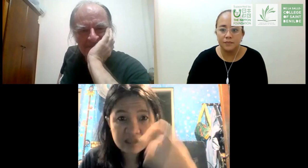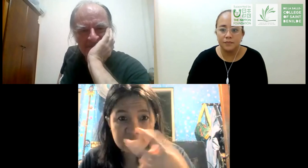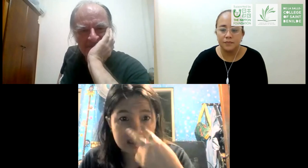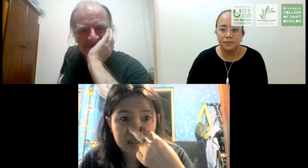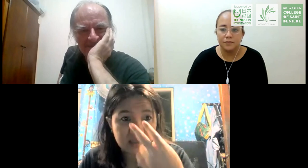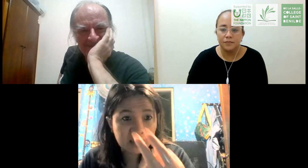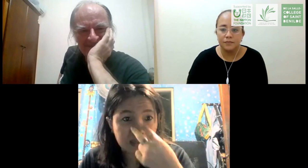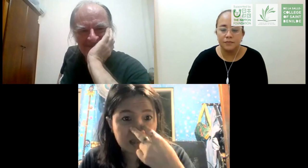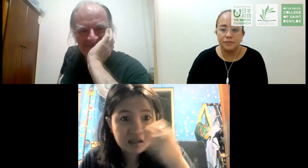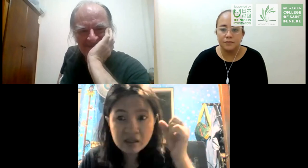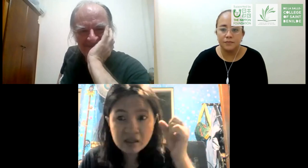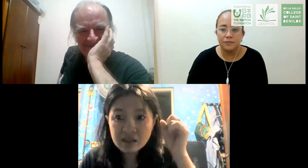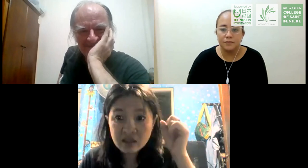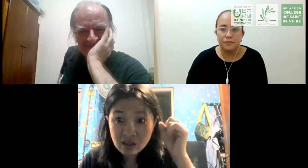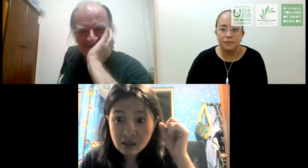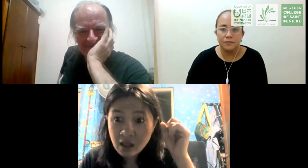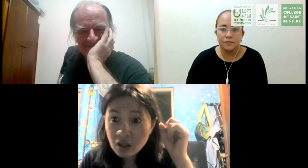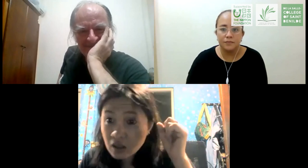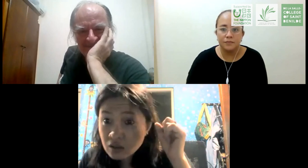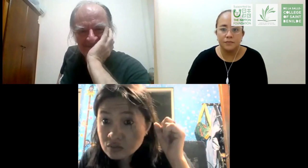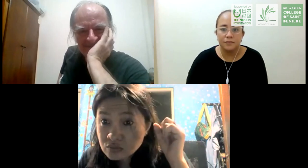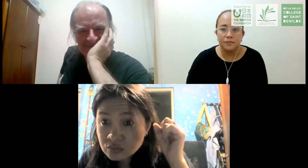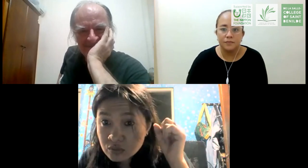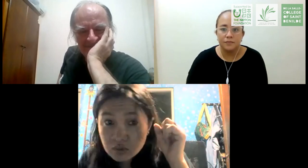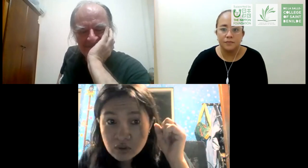can Shaq see me or not?